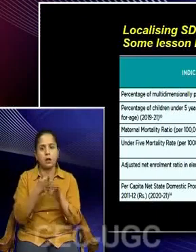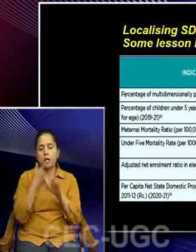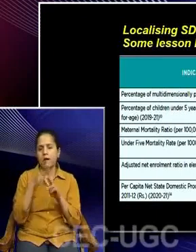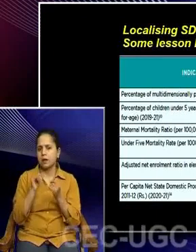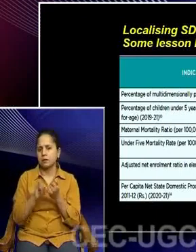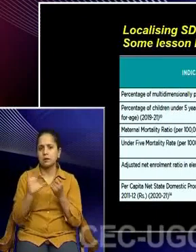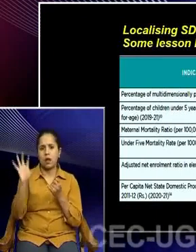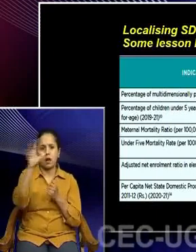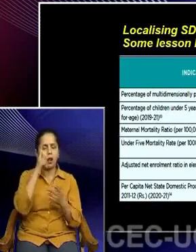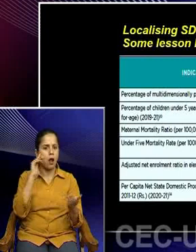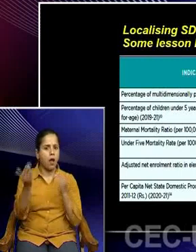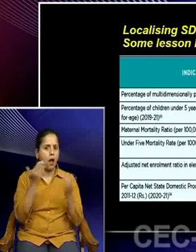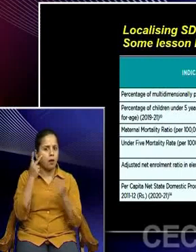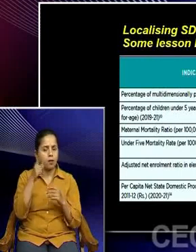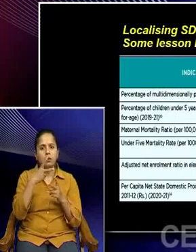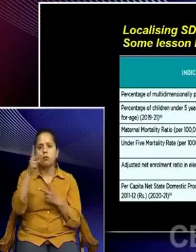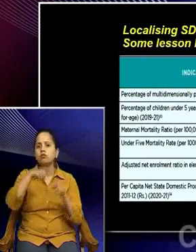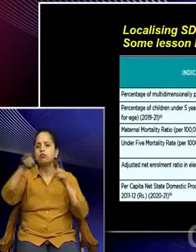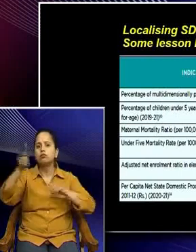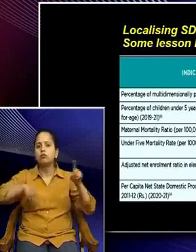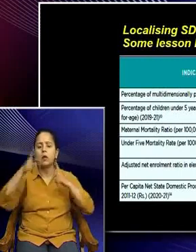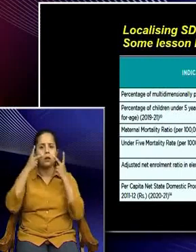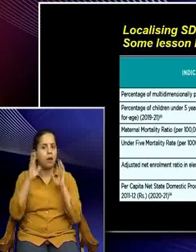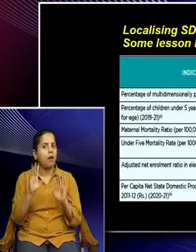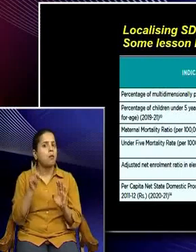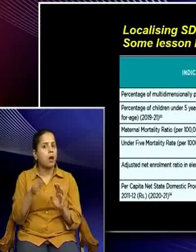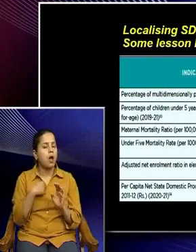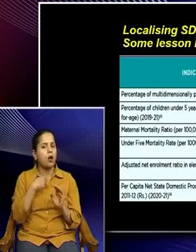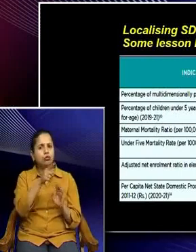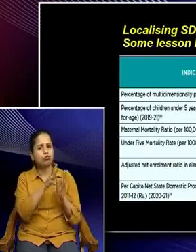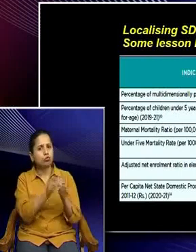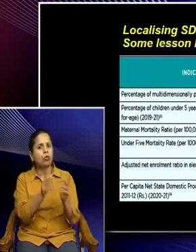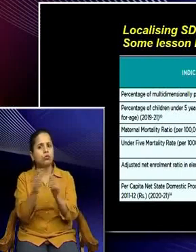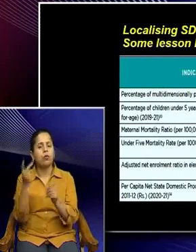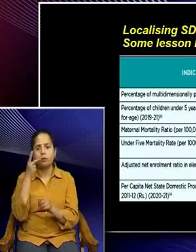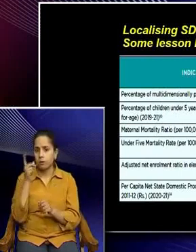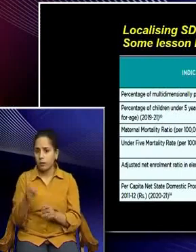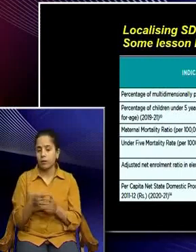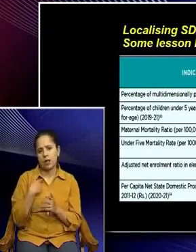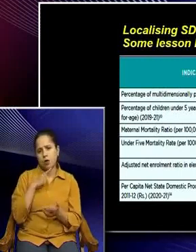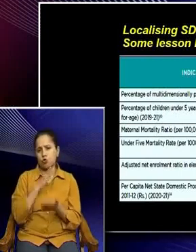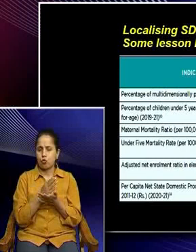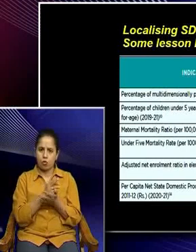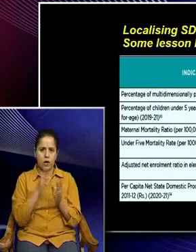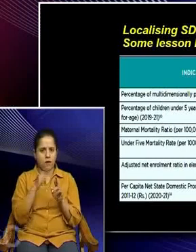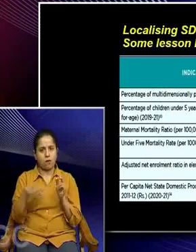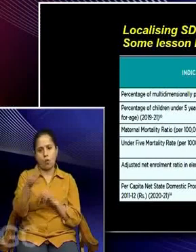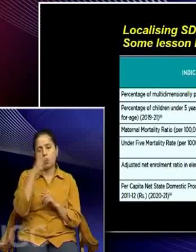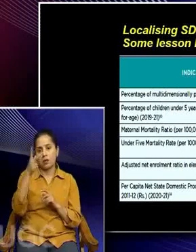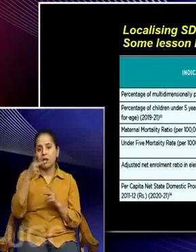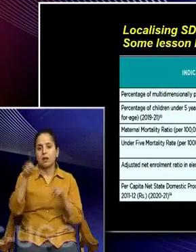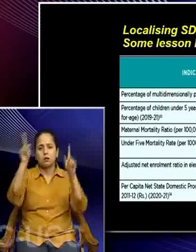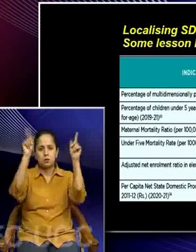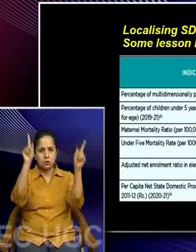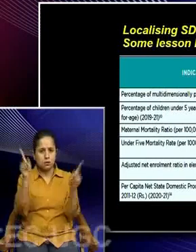level, this is an extent of variation that we have to address. And I'm sure if you go down within